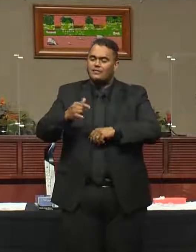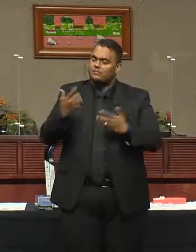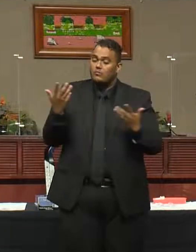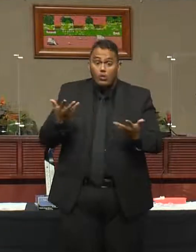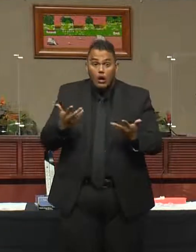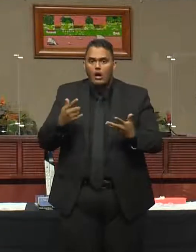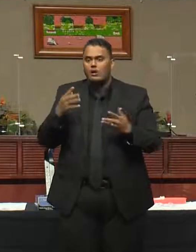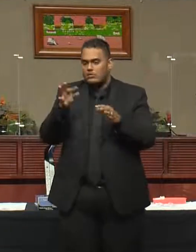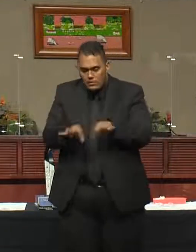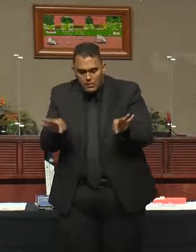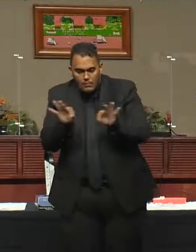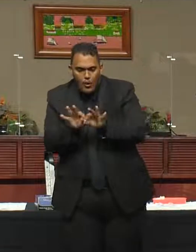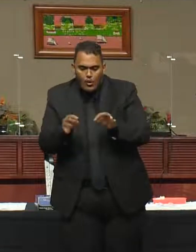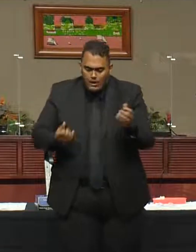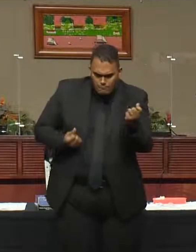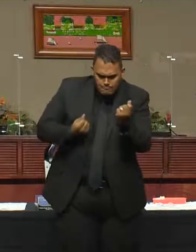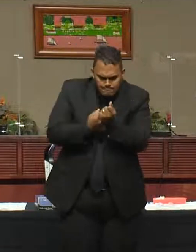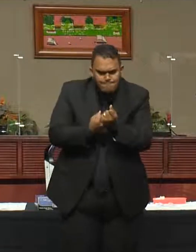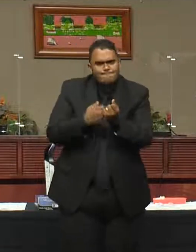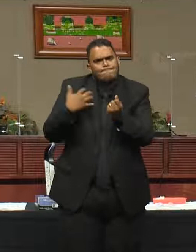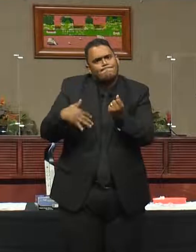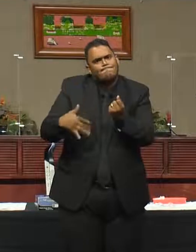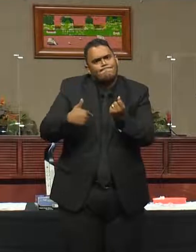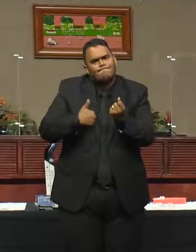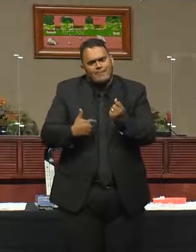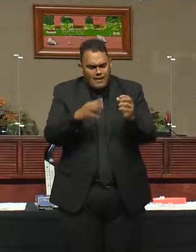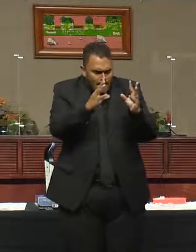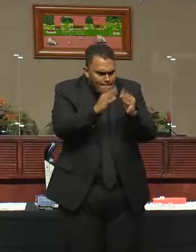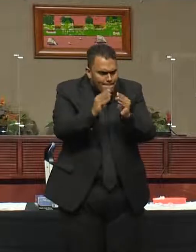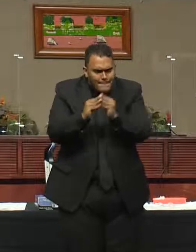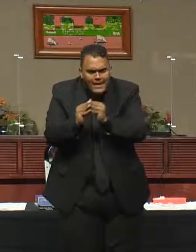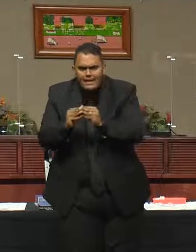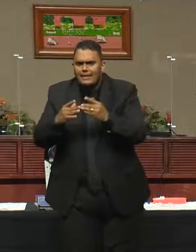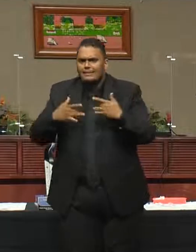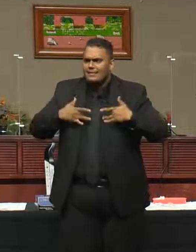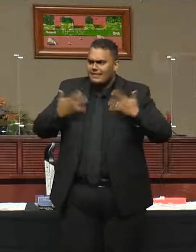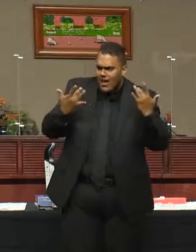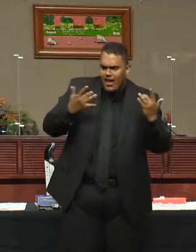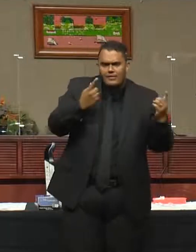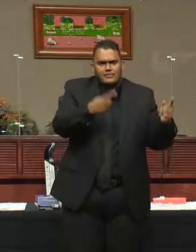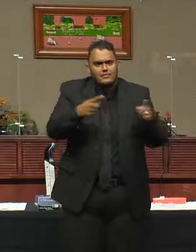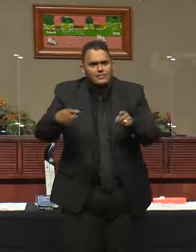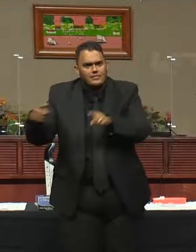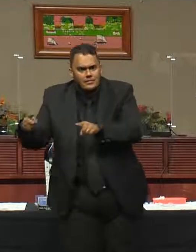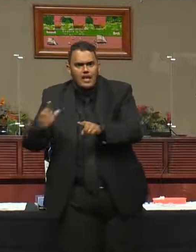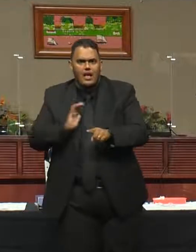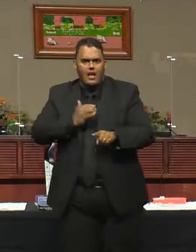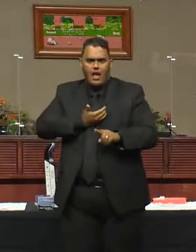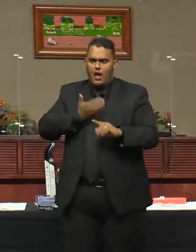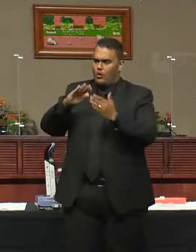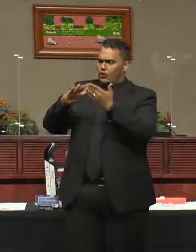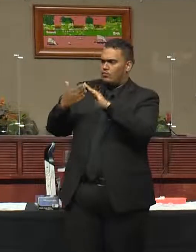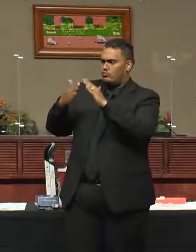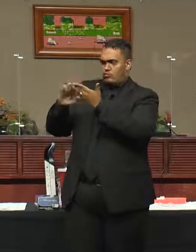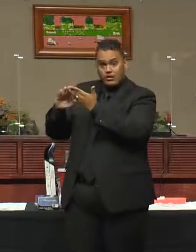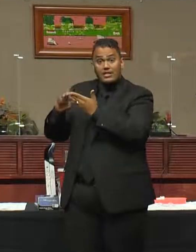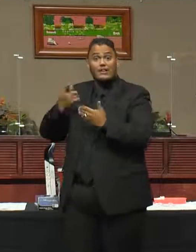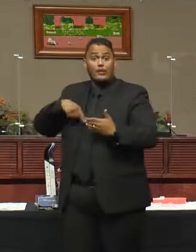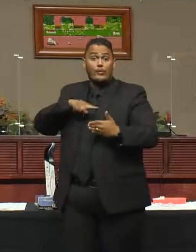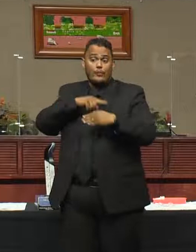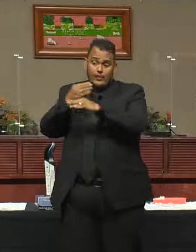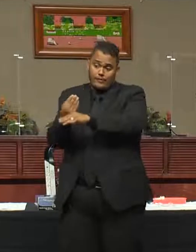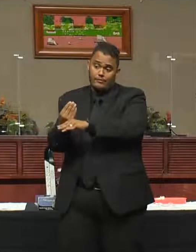value of meetings and events in our community. While virtual and hybrid meetings have gotten us through this